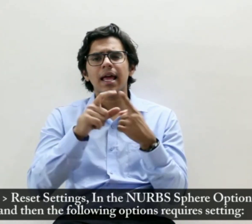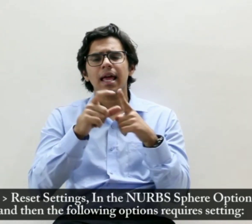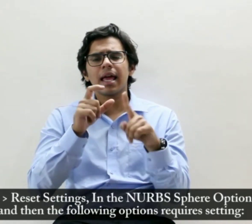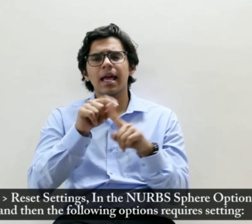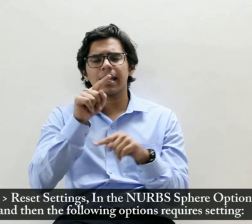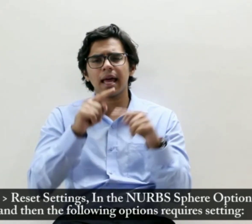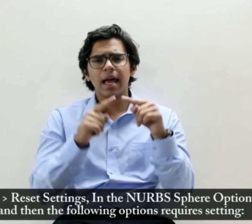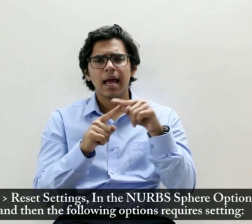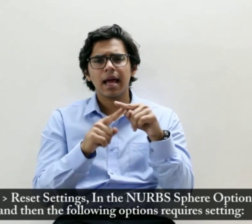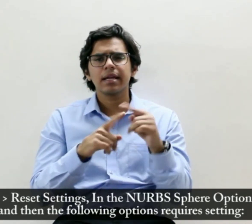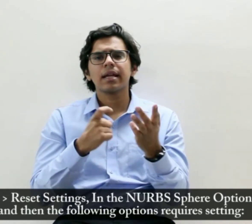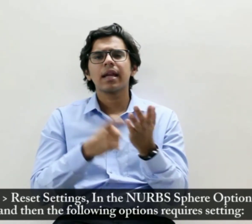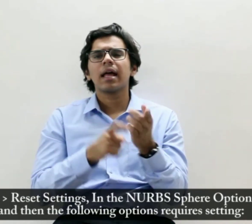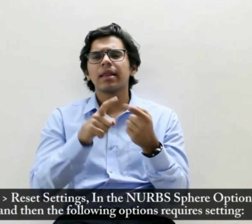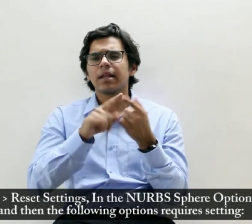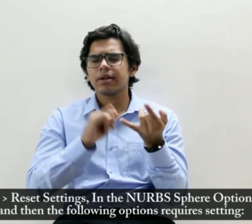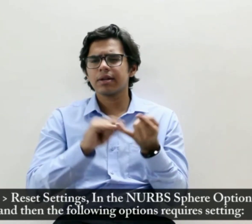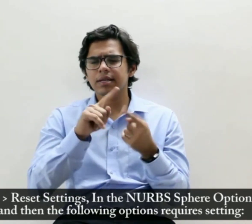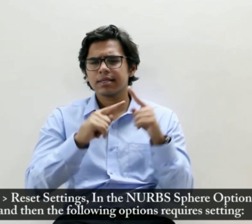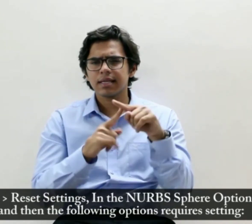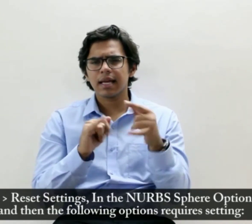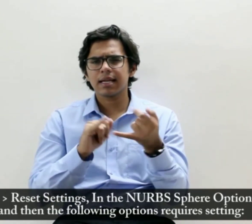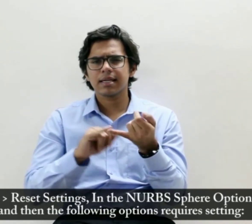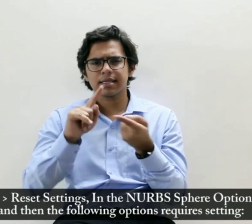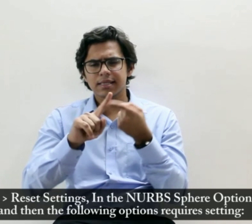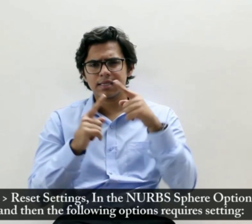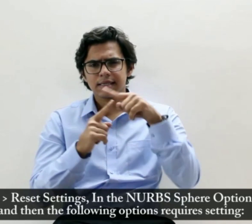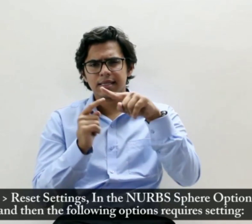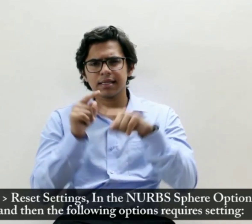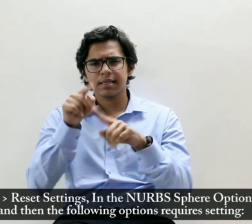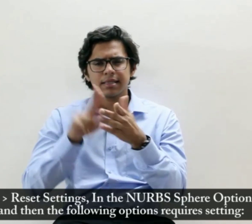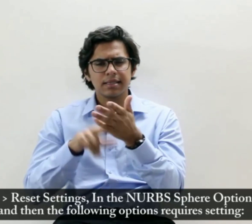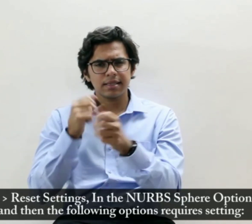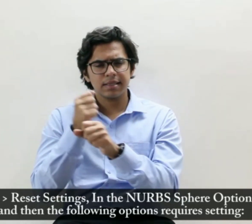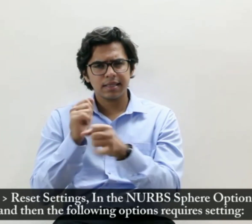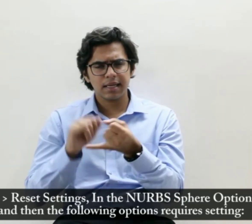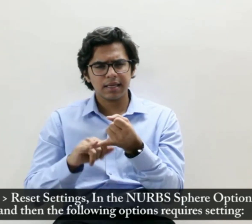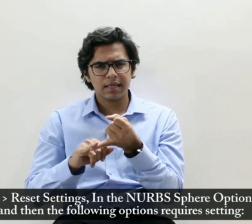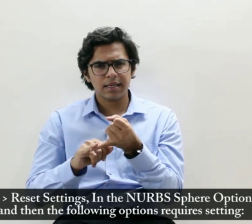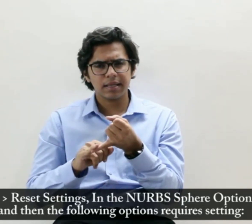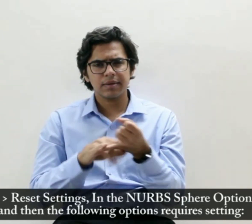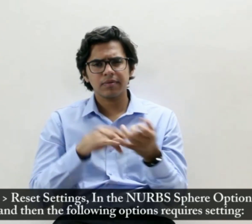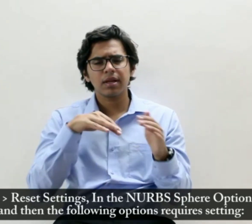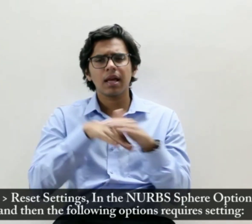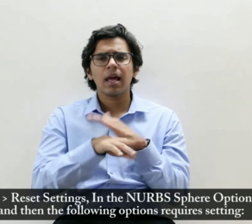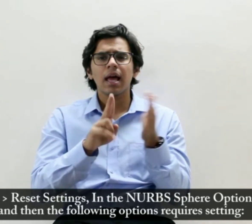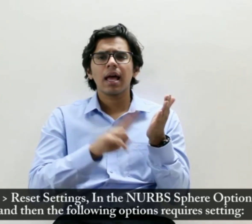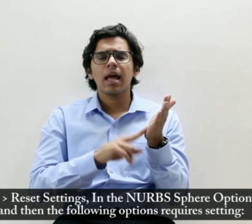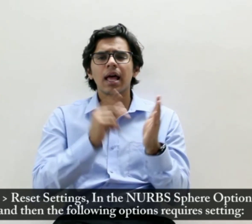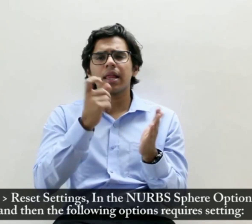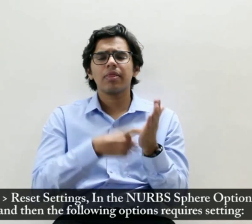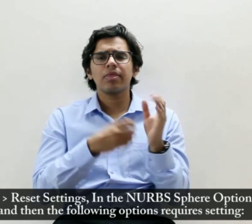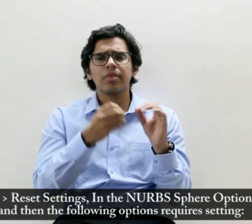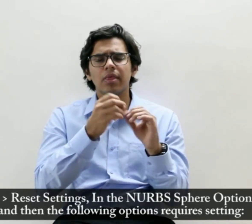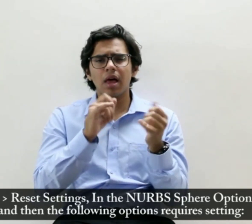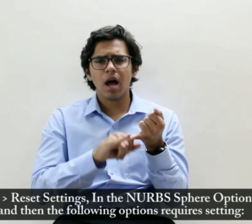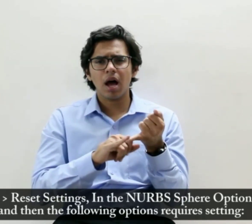Select Edit, then Reset Settings in the NURBS Spare Options window, and then the following